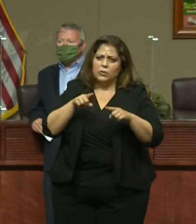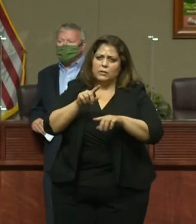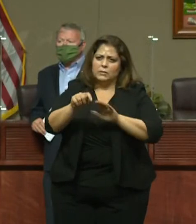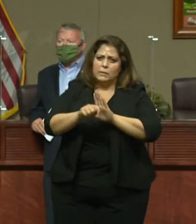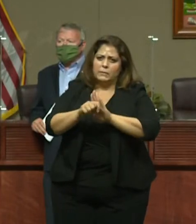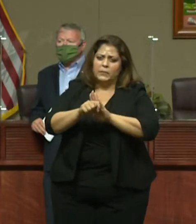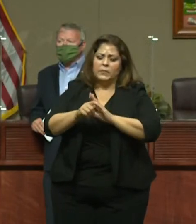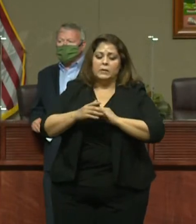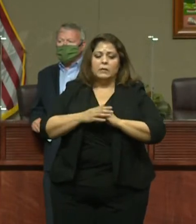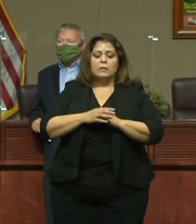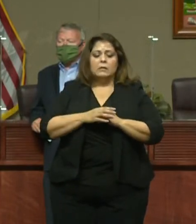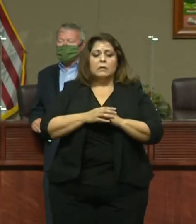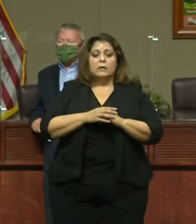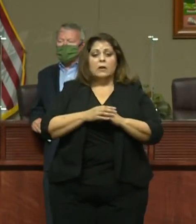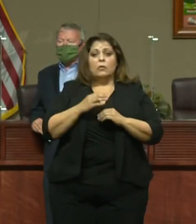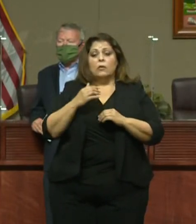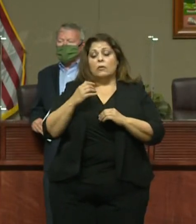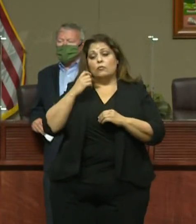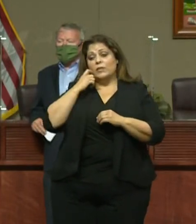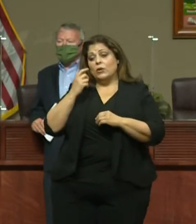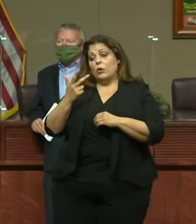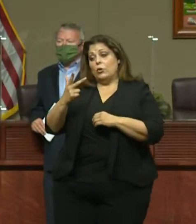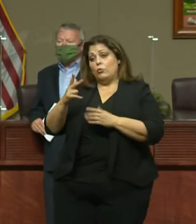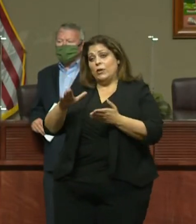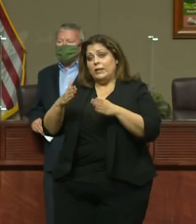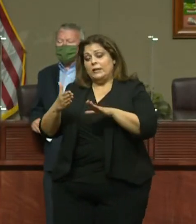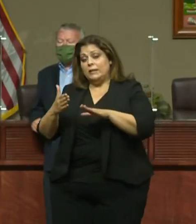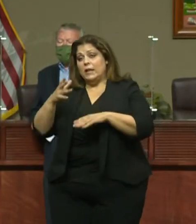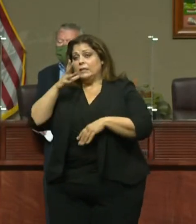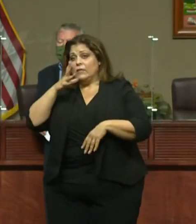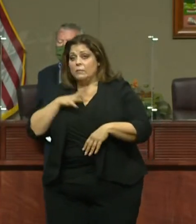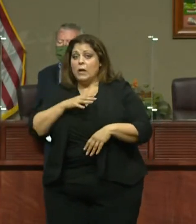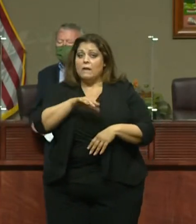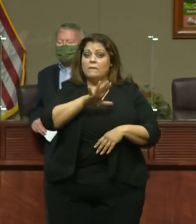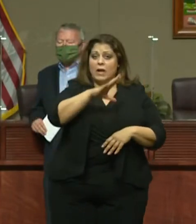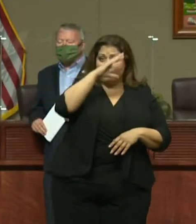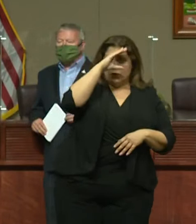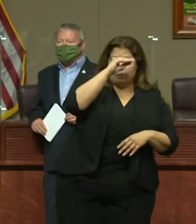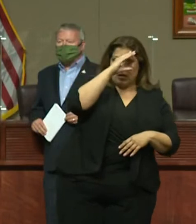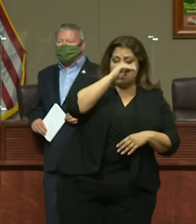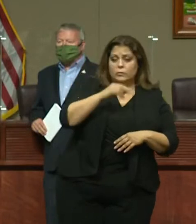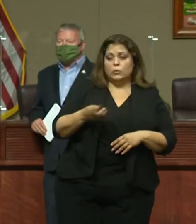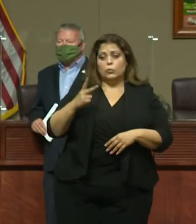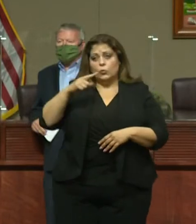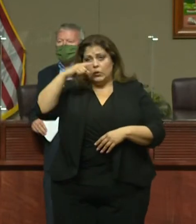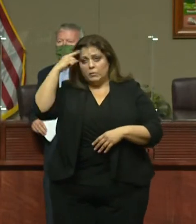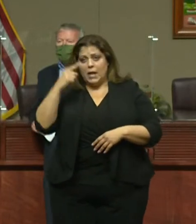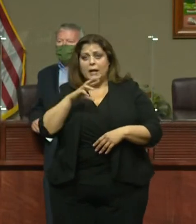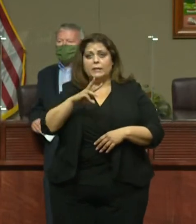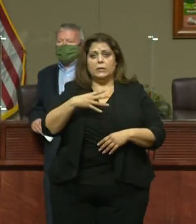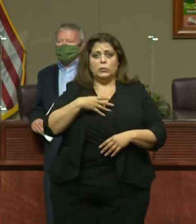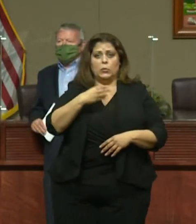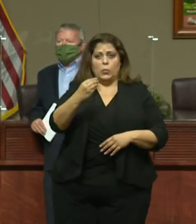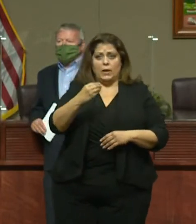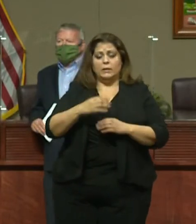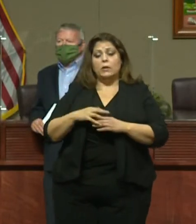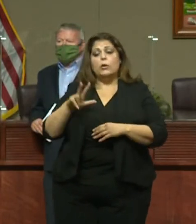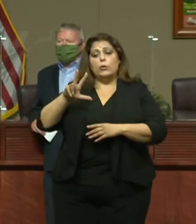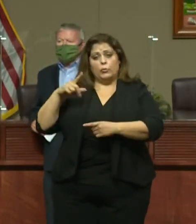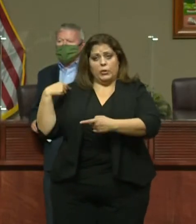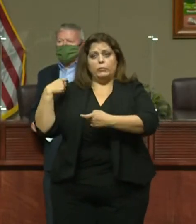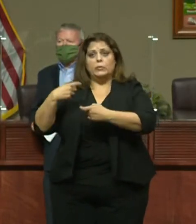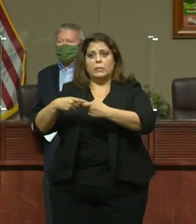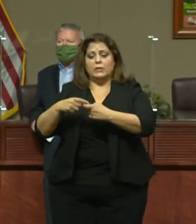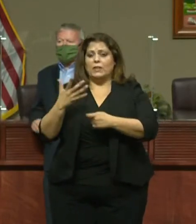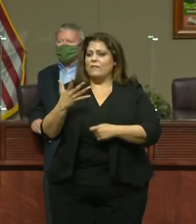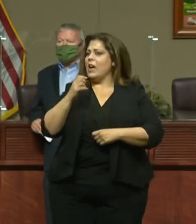3 of the deaths recently were female, 5 were in males, 2 were Black, 6 were white, 3 were Hispanic, and